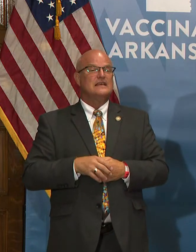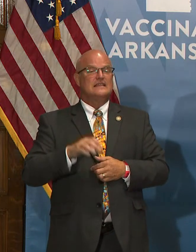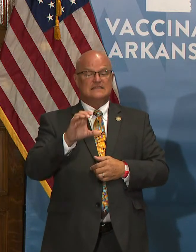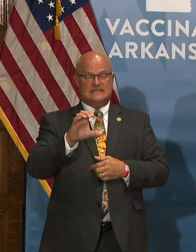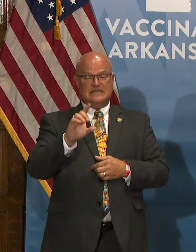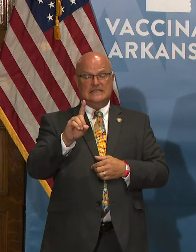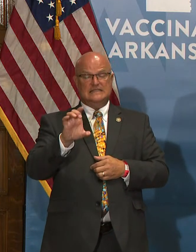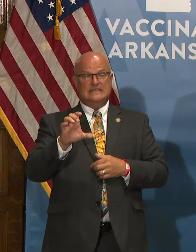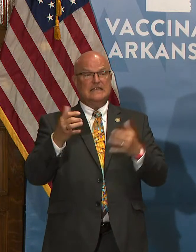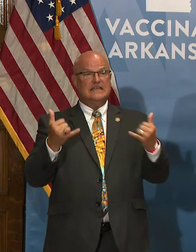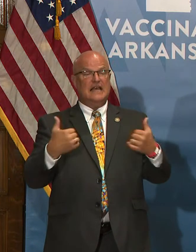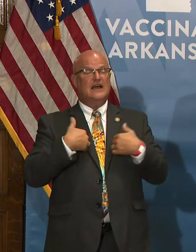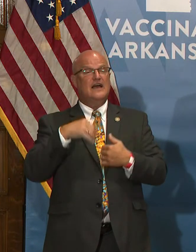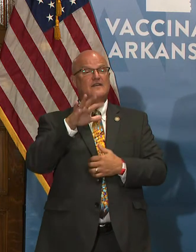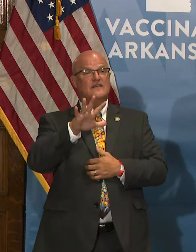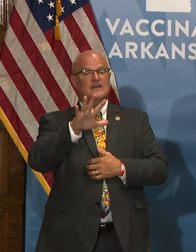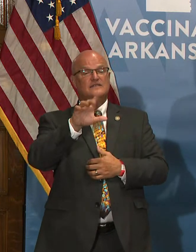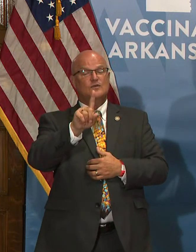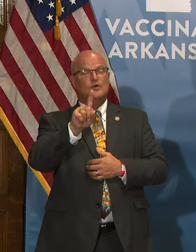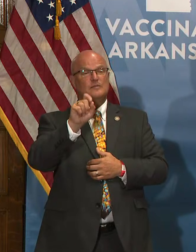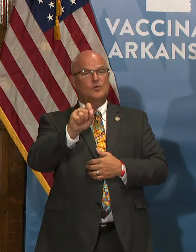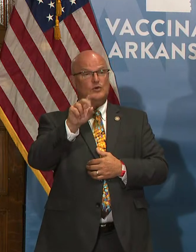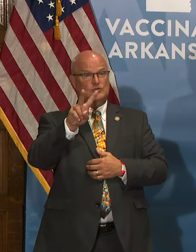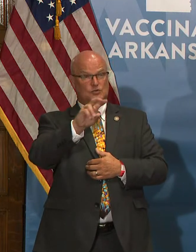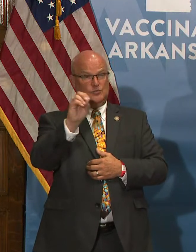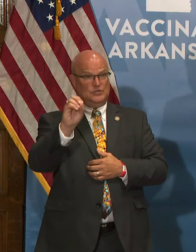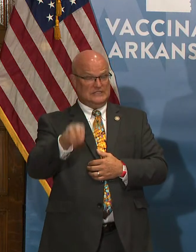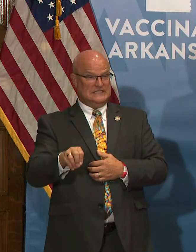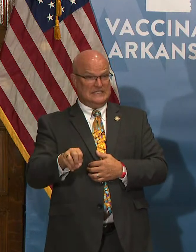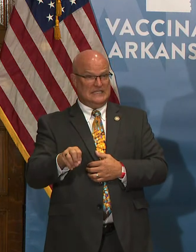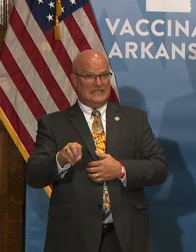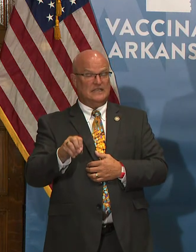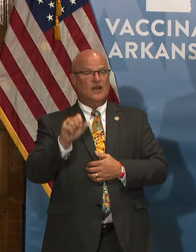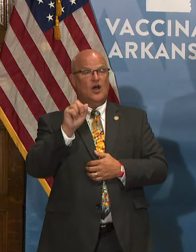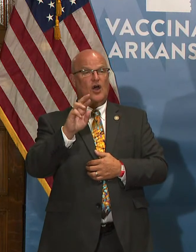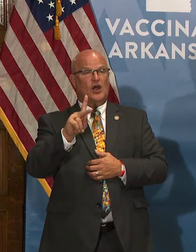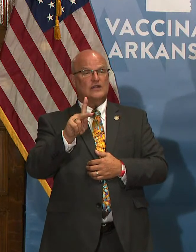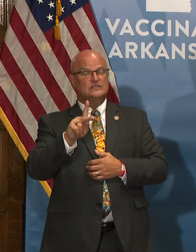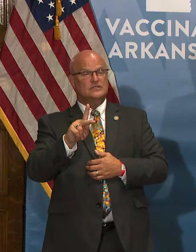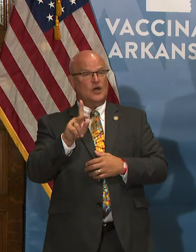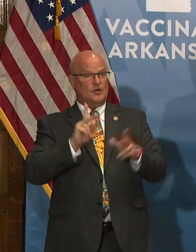we do now have 51.2% of